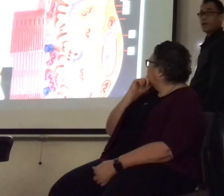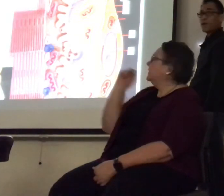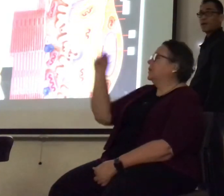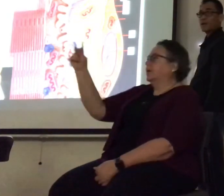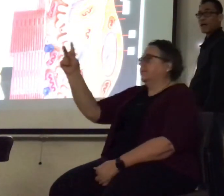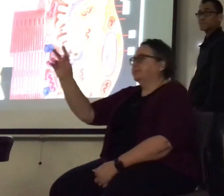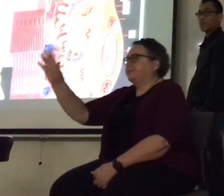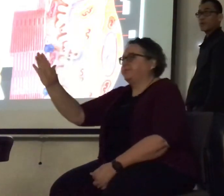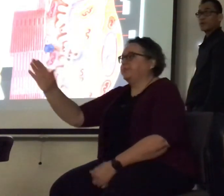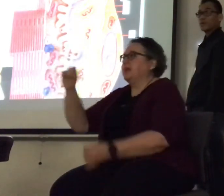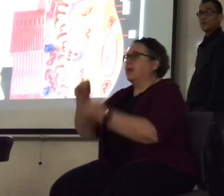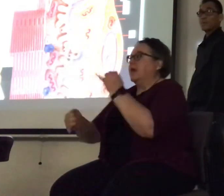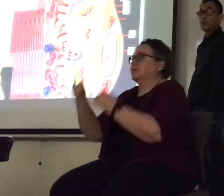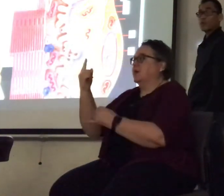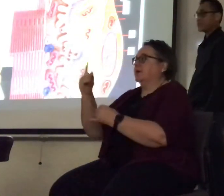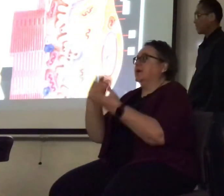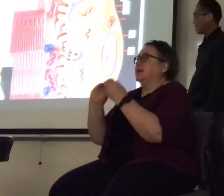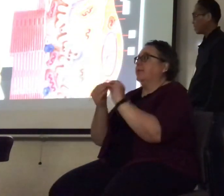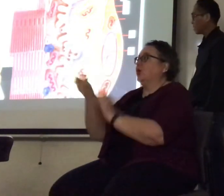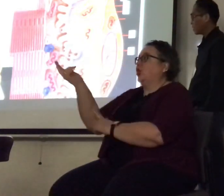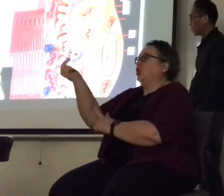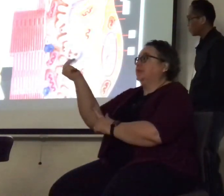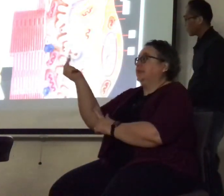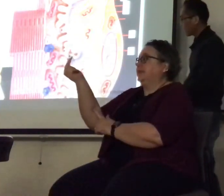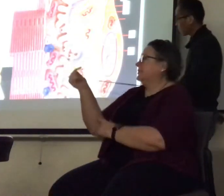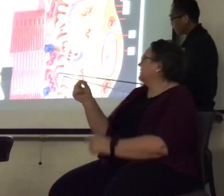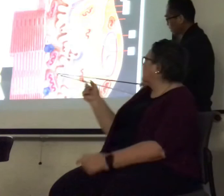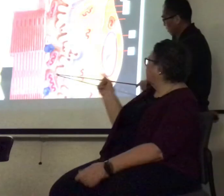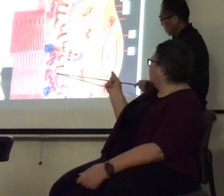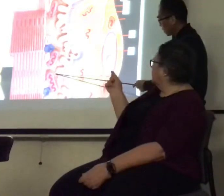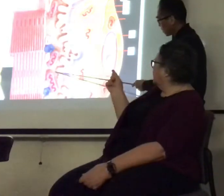Okay, last one. Number 13.